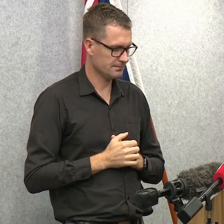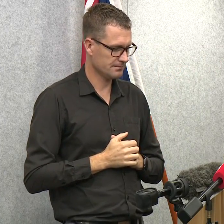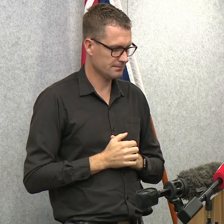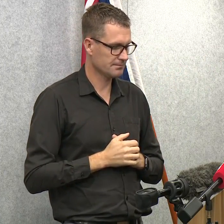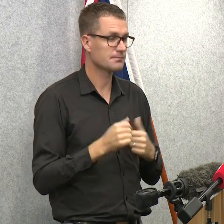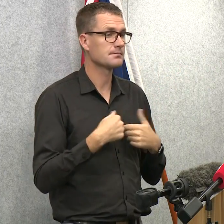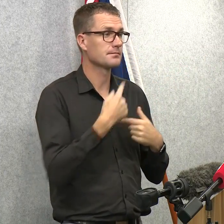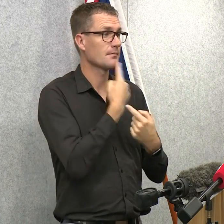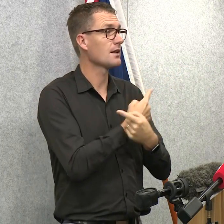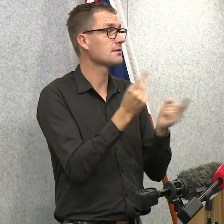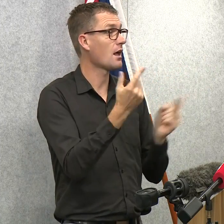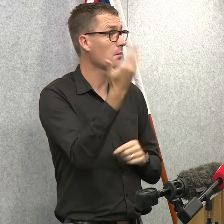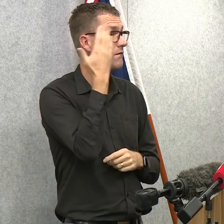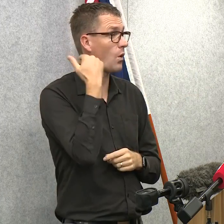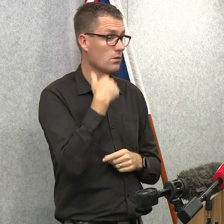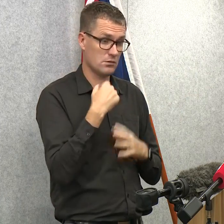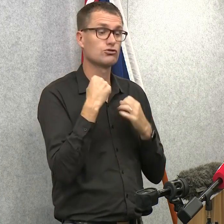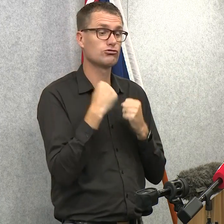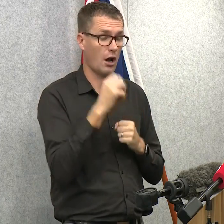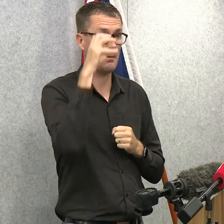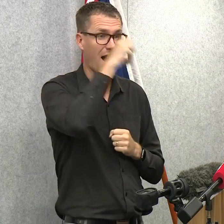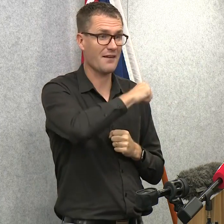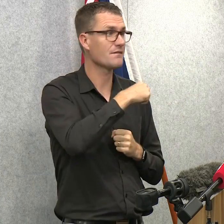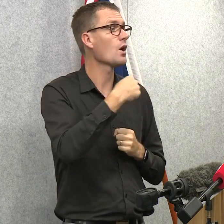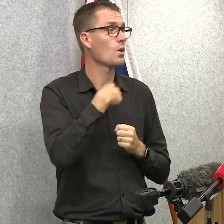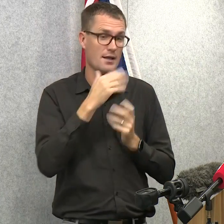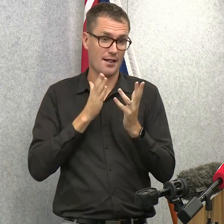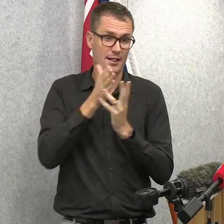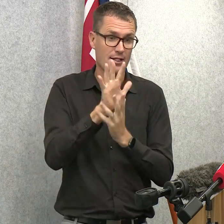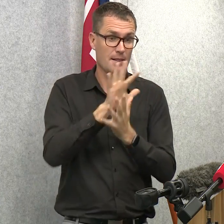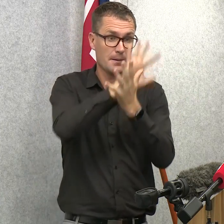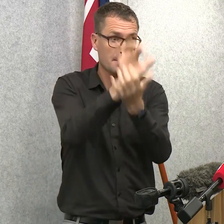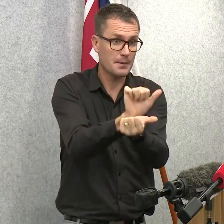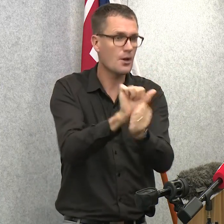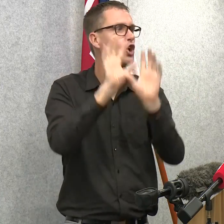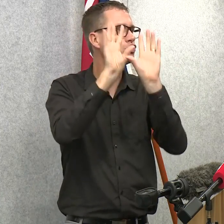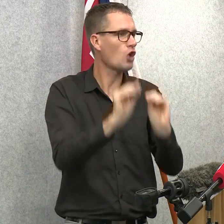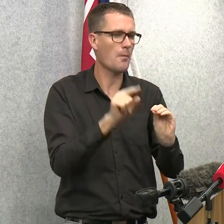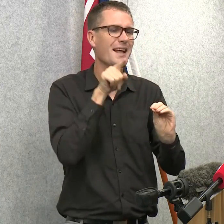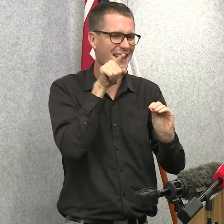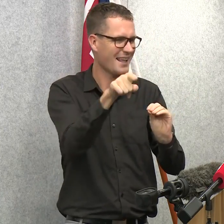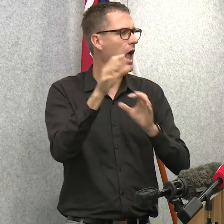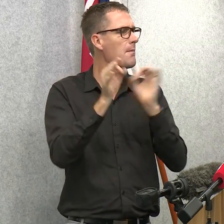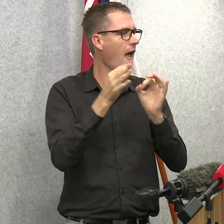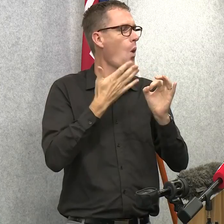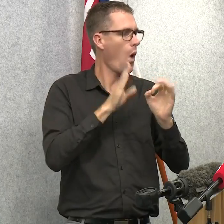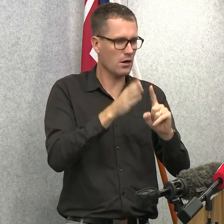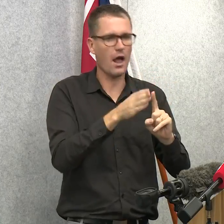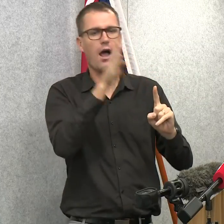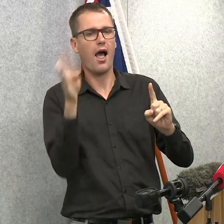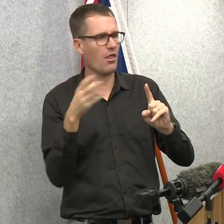we strongly believe we stopped him on the way to a further attack. So lives were